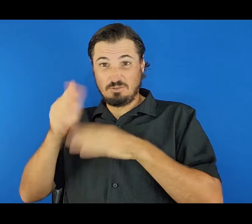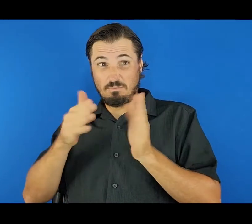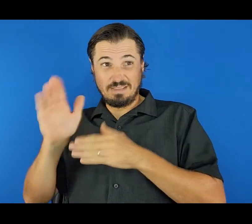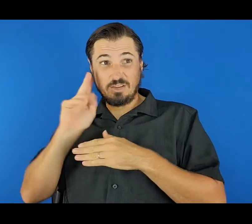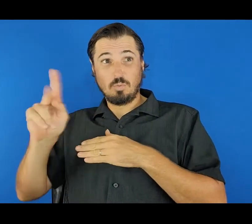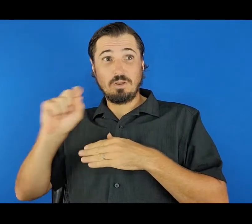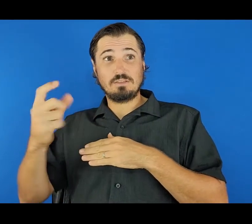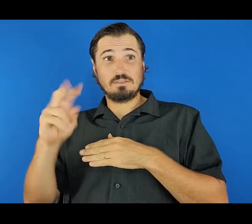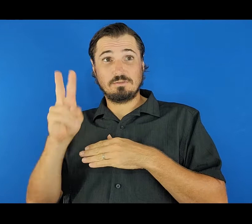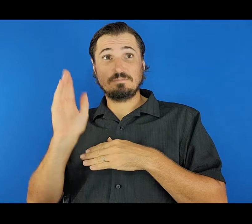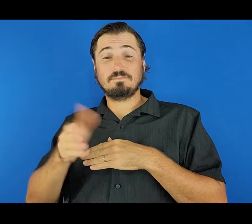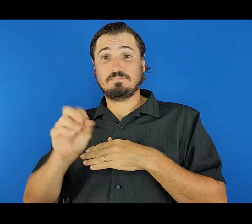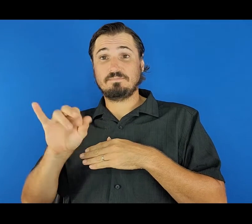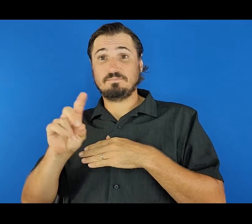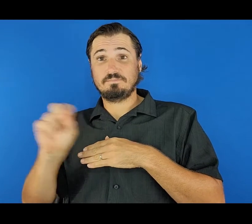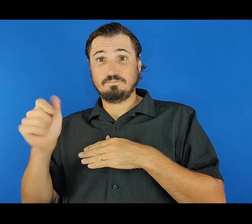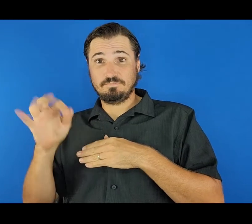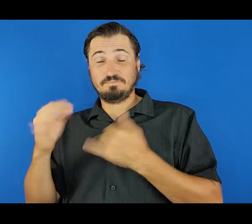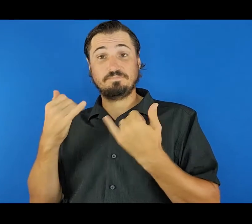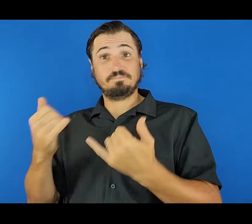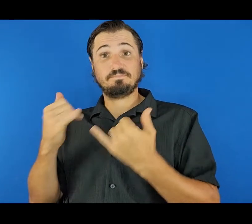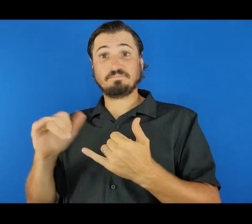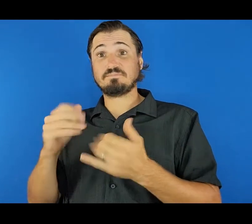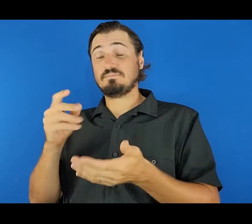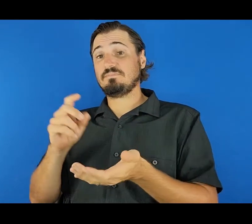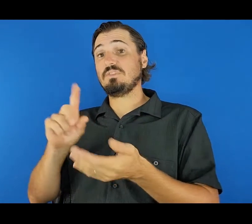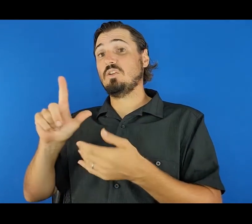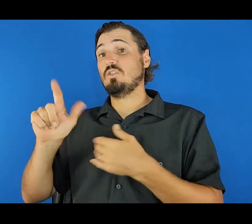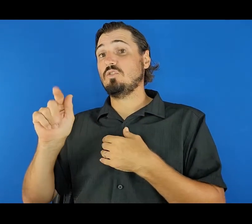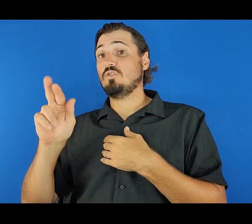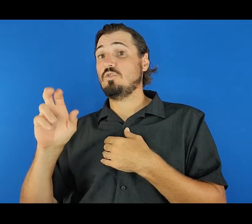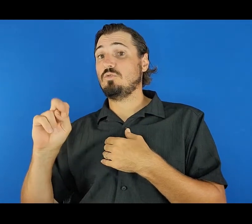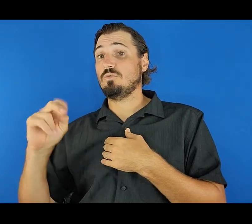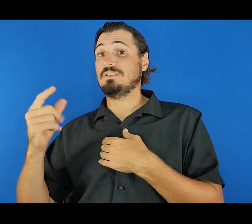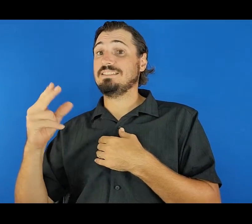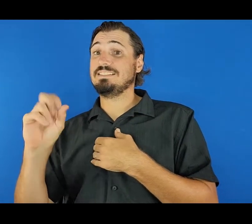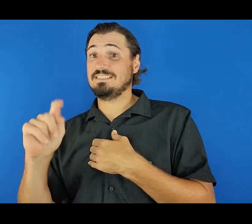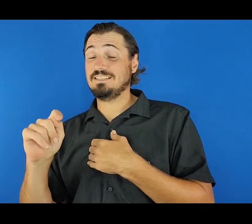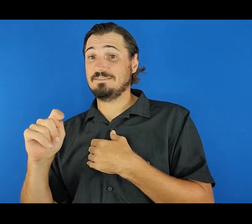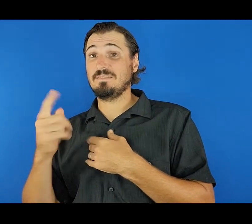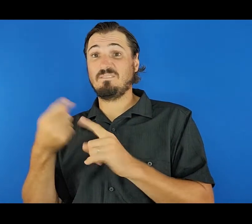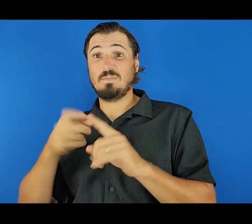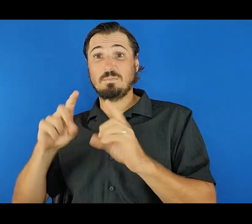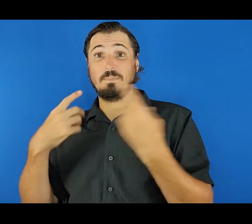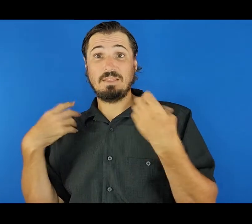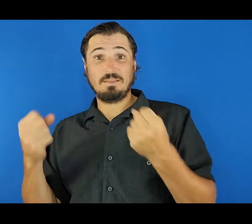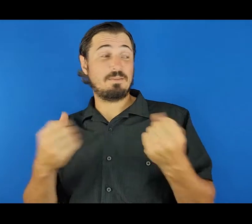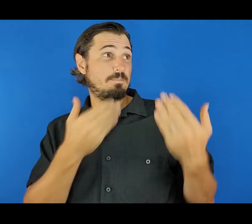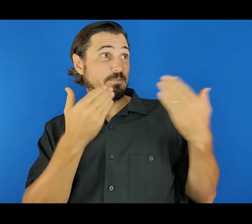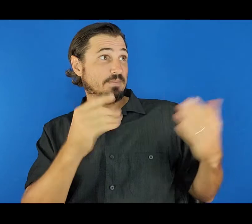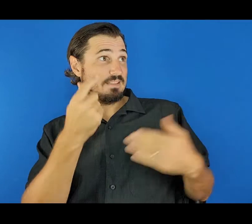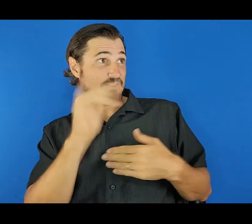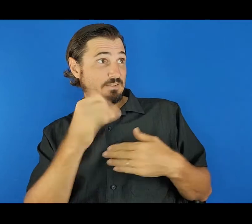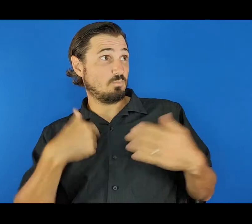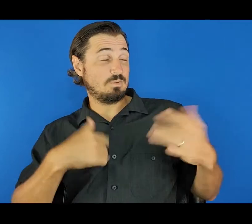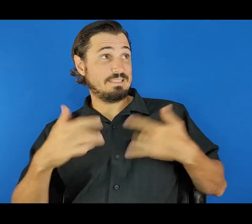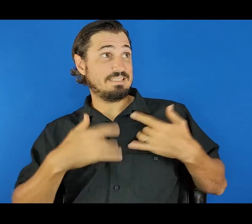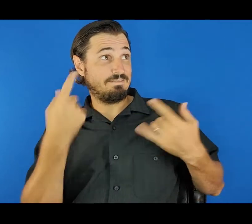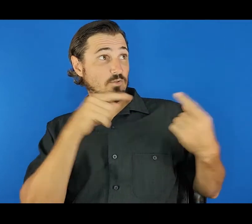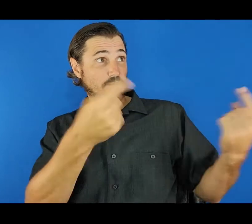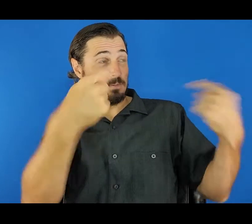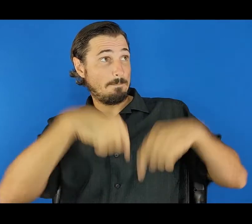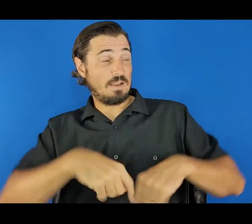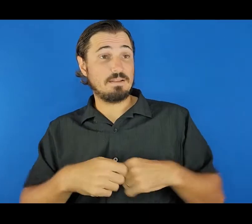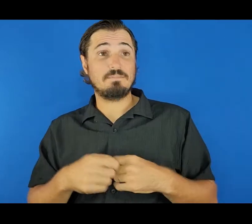kauai.gov/COVID-19. For the latest on our cases, we turn to Kauai Deputy District Health Officer Lauren Guest. Thank you, Gary. We are so excited to have you